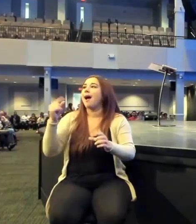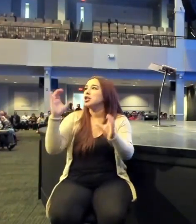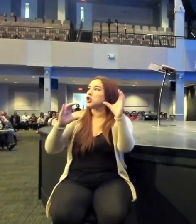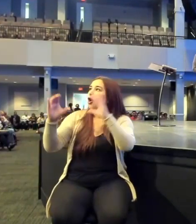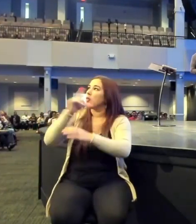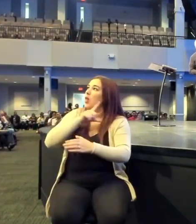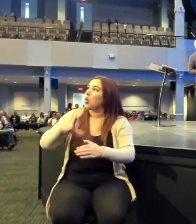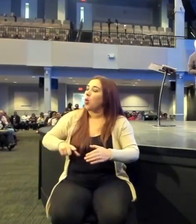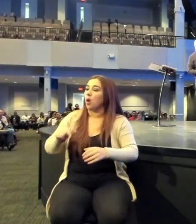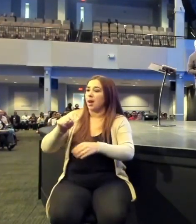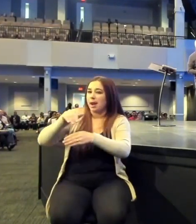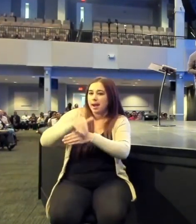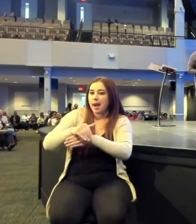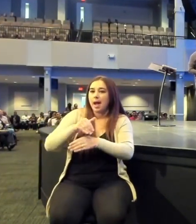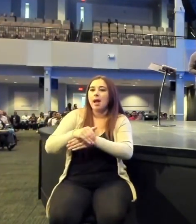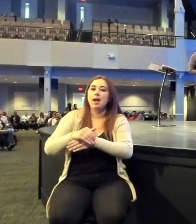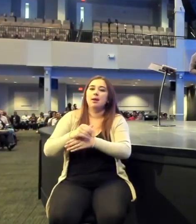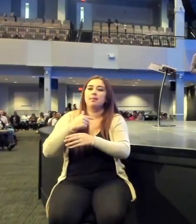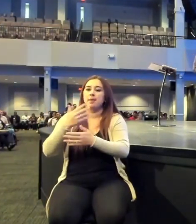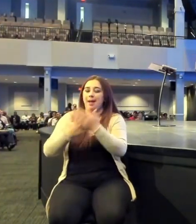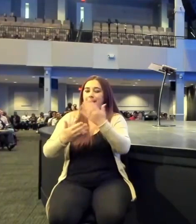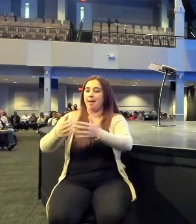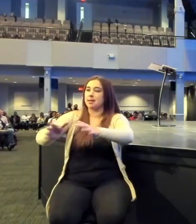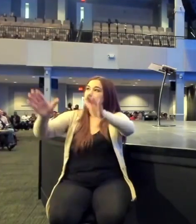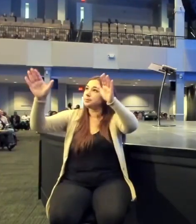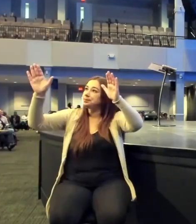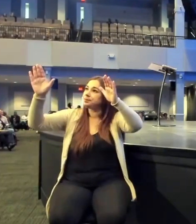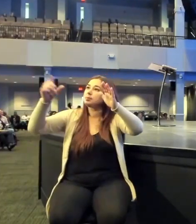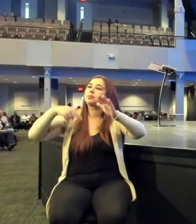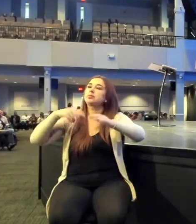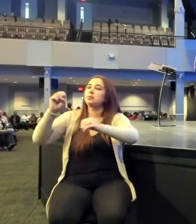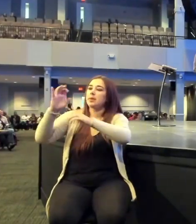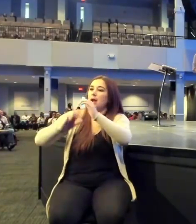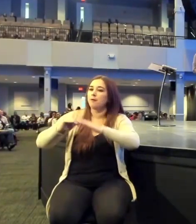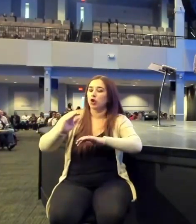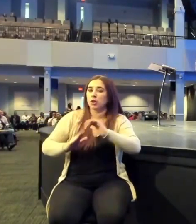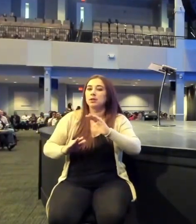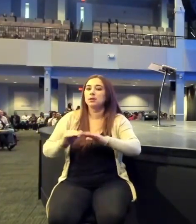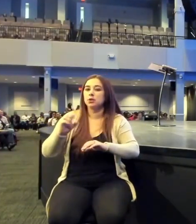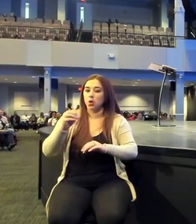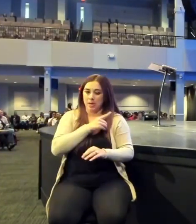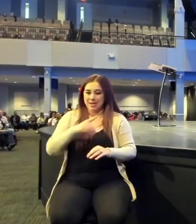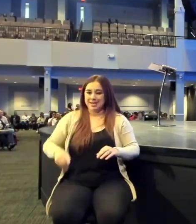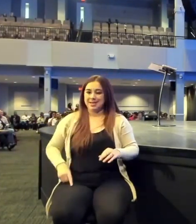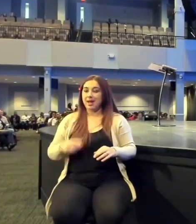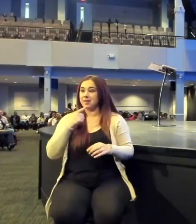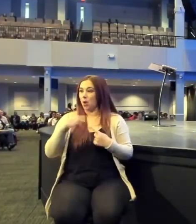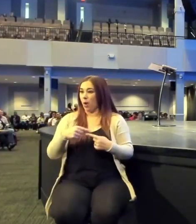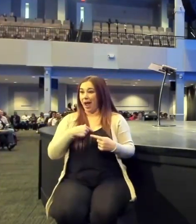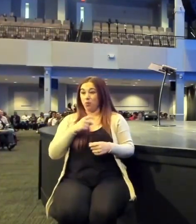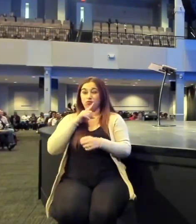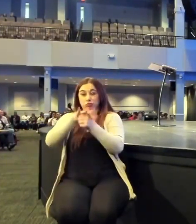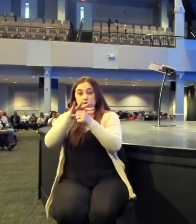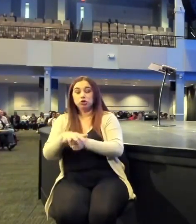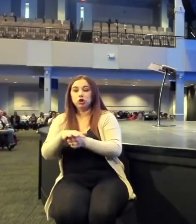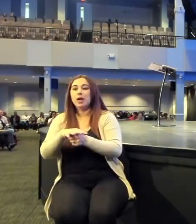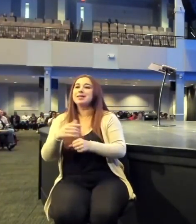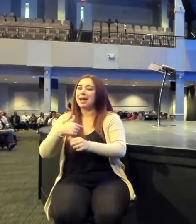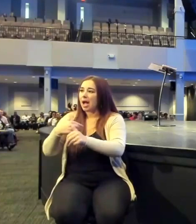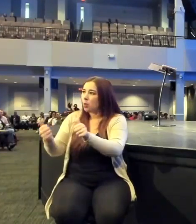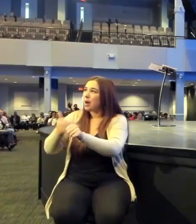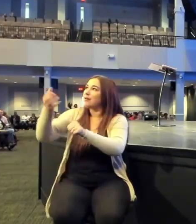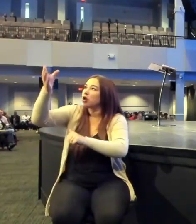Lord. At night, I stretched out untiring hands, and I would not be comforted. So David says, when I was in distress, I went